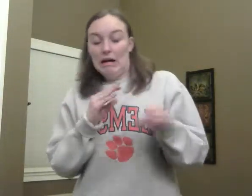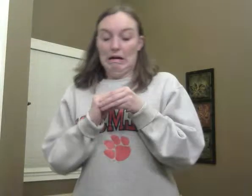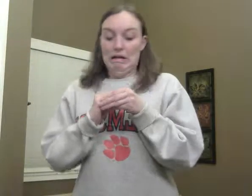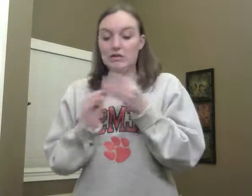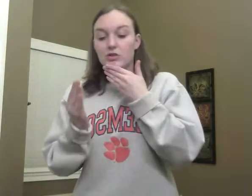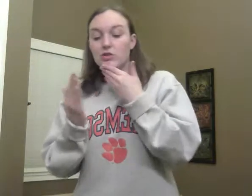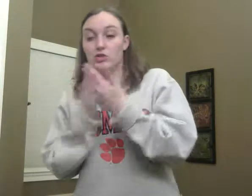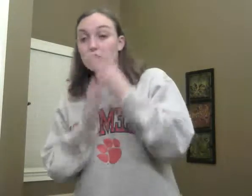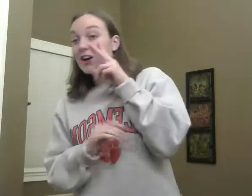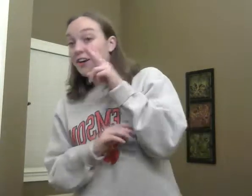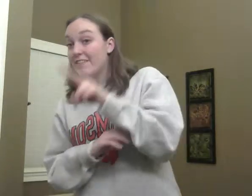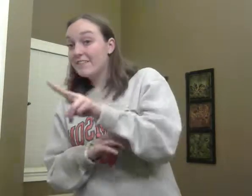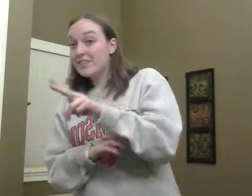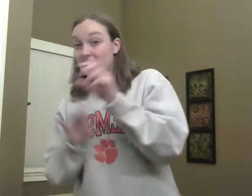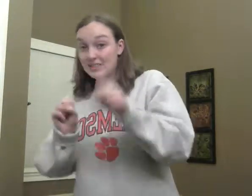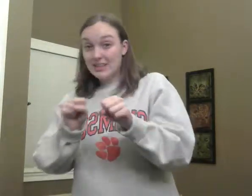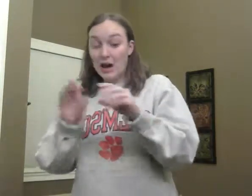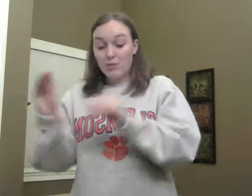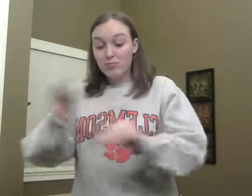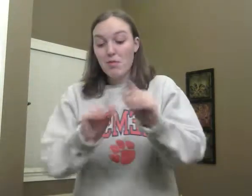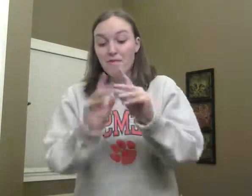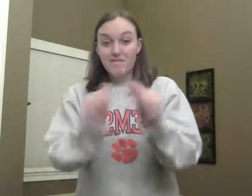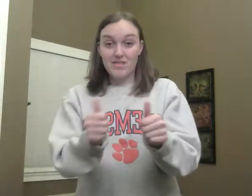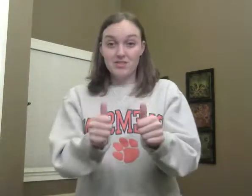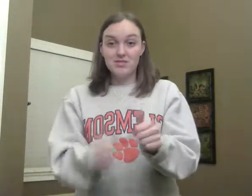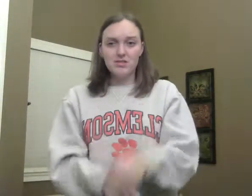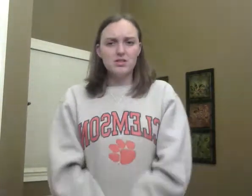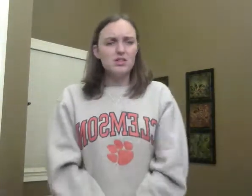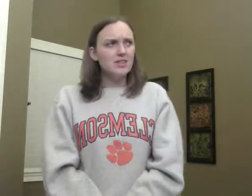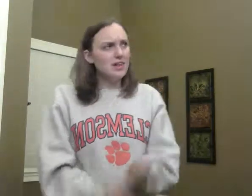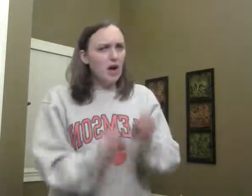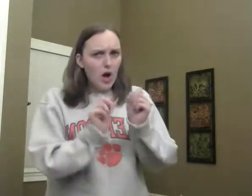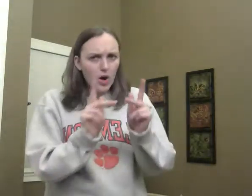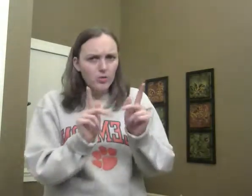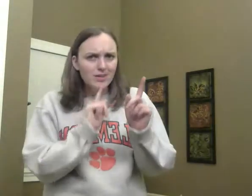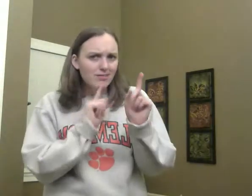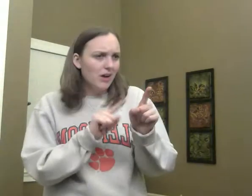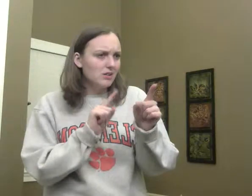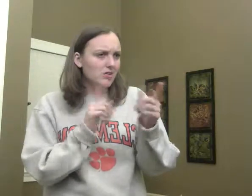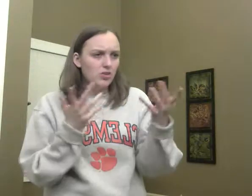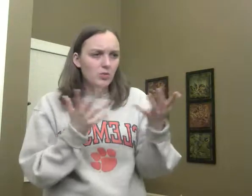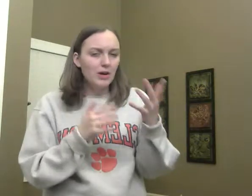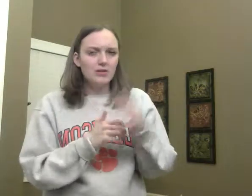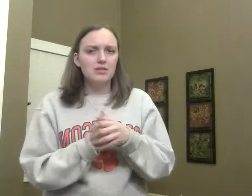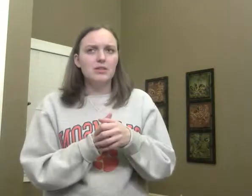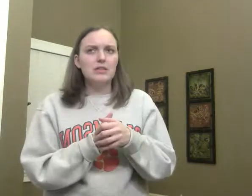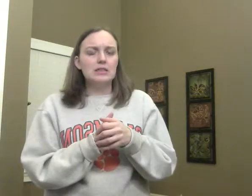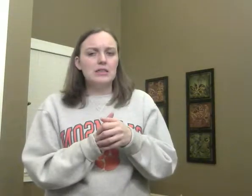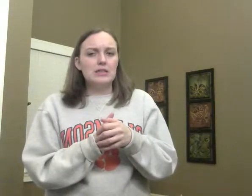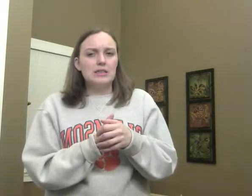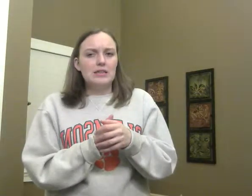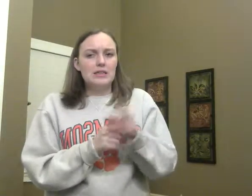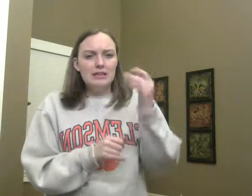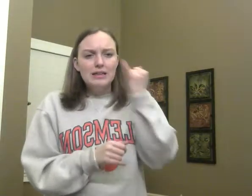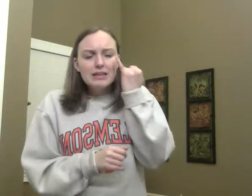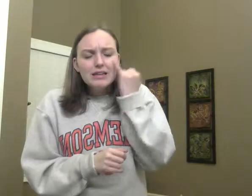good vision and can move quickly. Okay, so what would be your answer to the question, what would happen if water striders lost their vision? They wouldn't